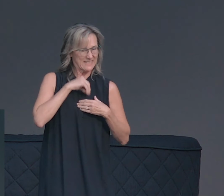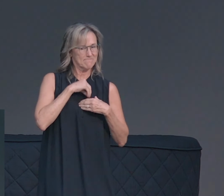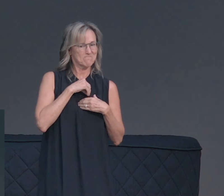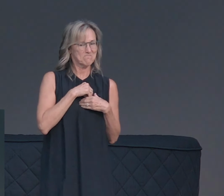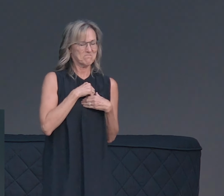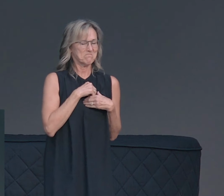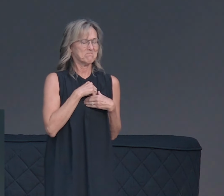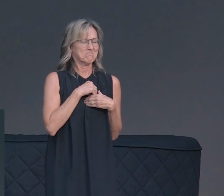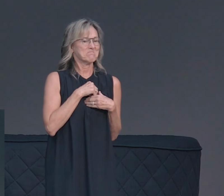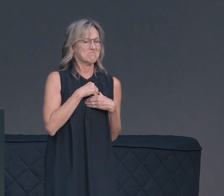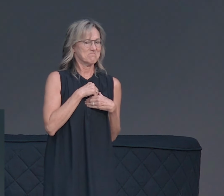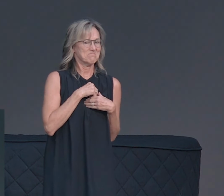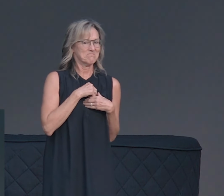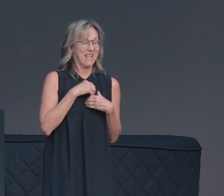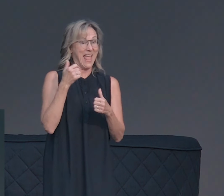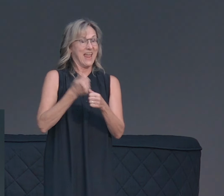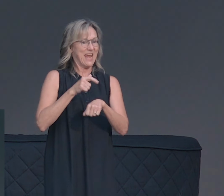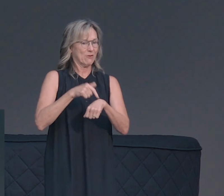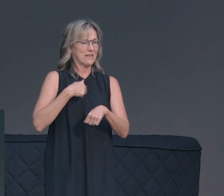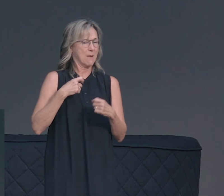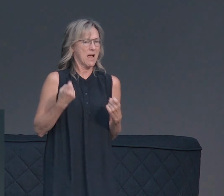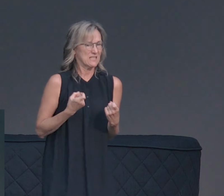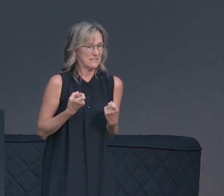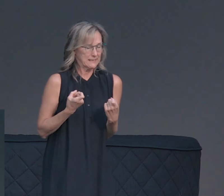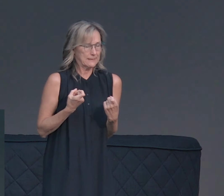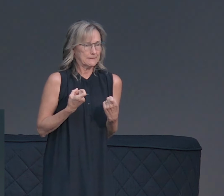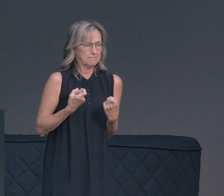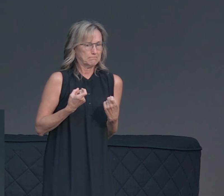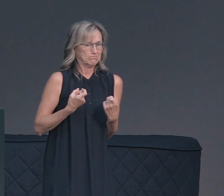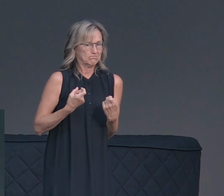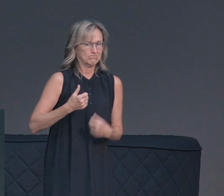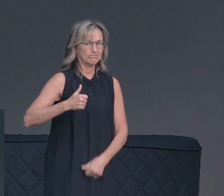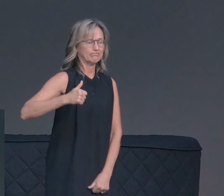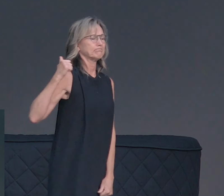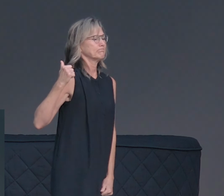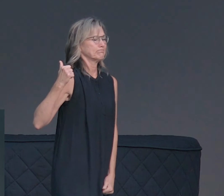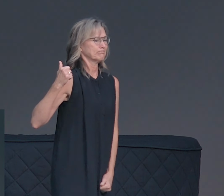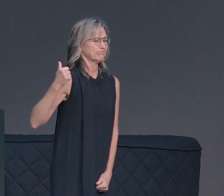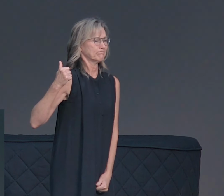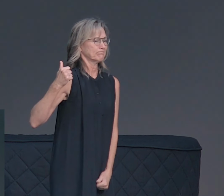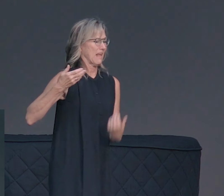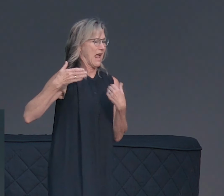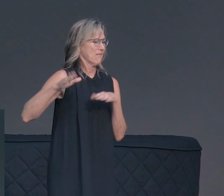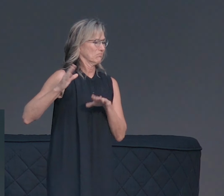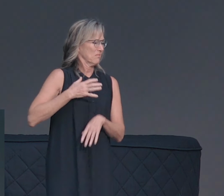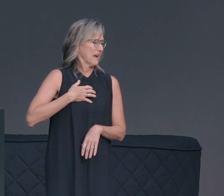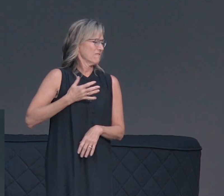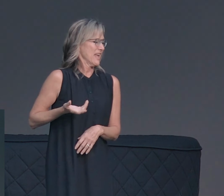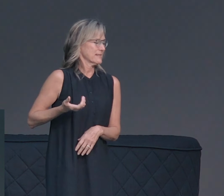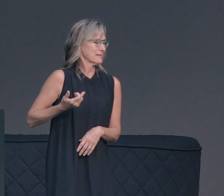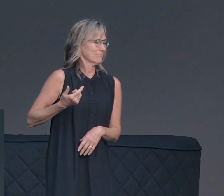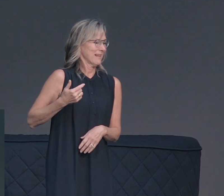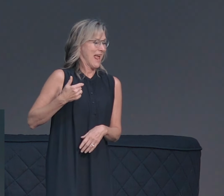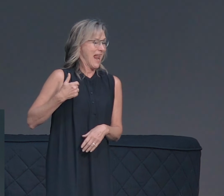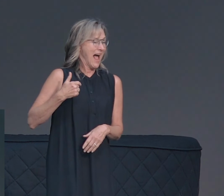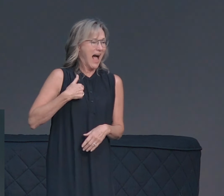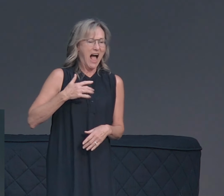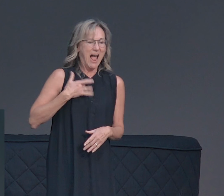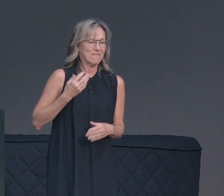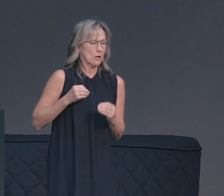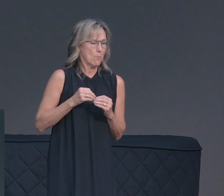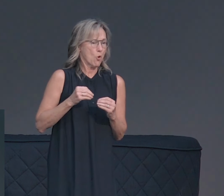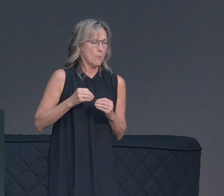And every time that we sin, every time that we reject God and turn away from Him, we feel distant, like a child crying